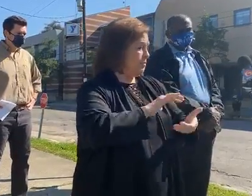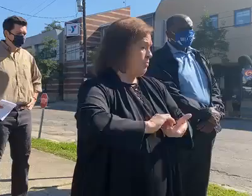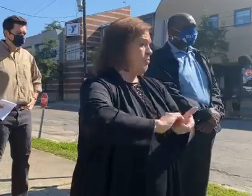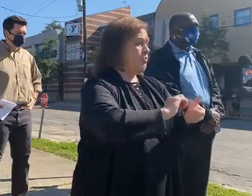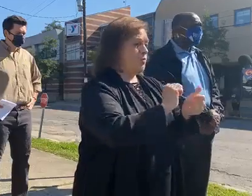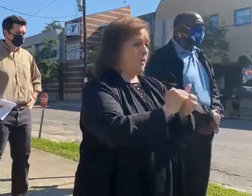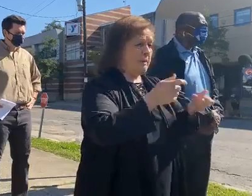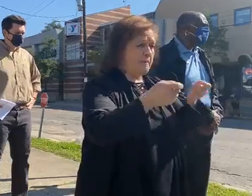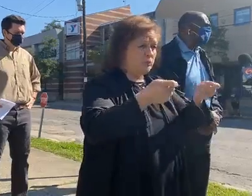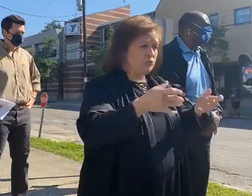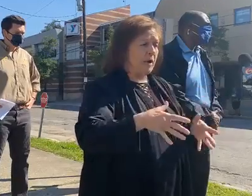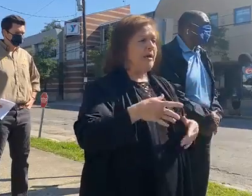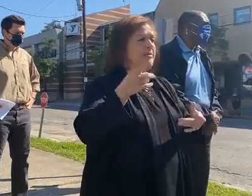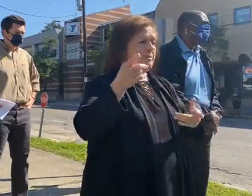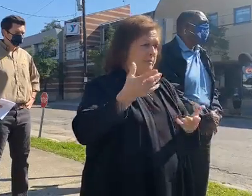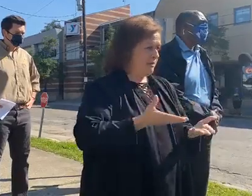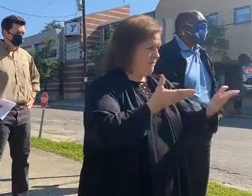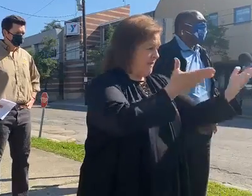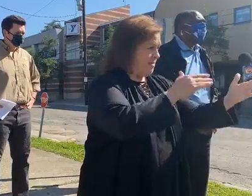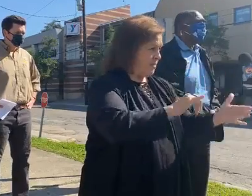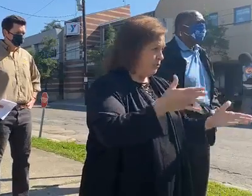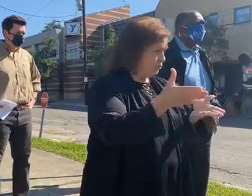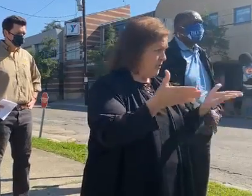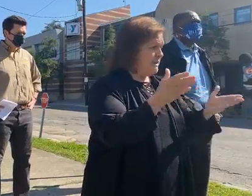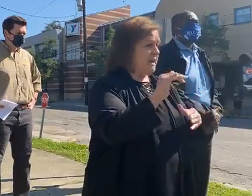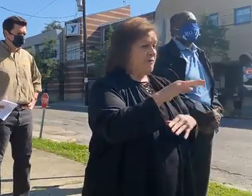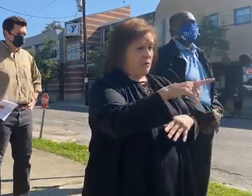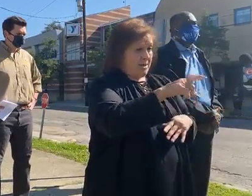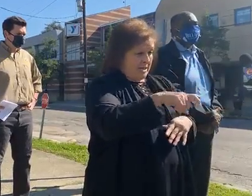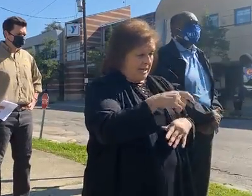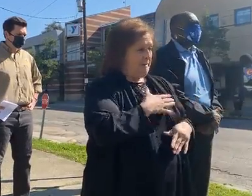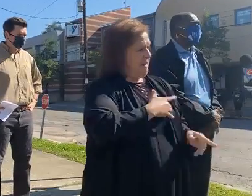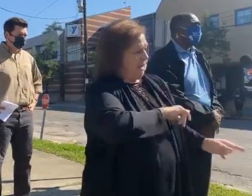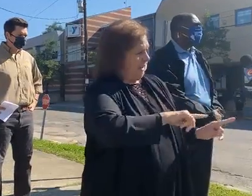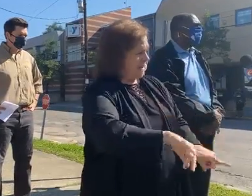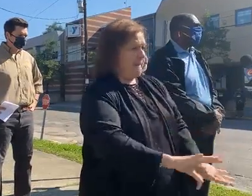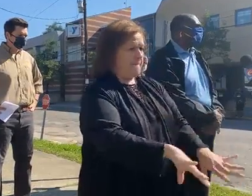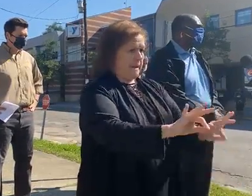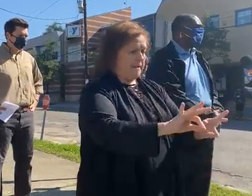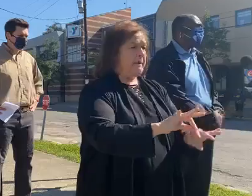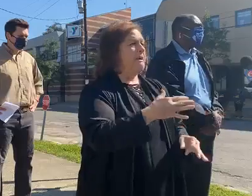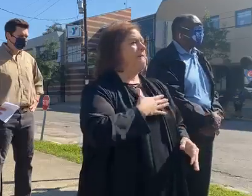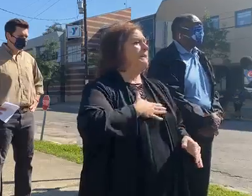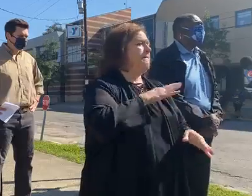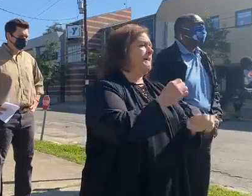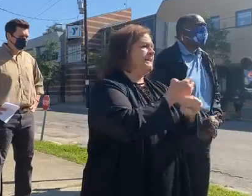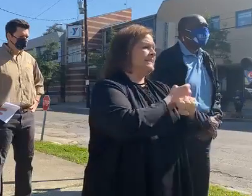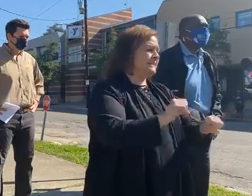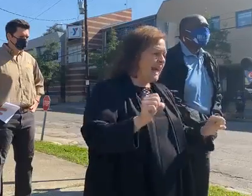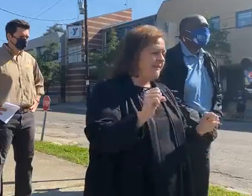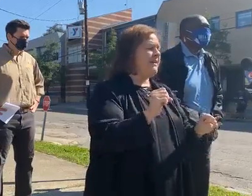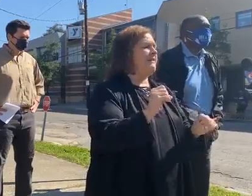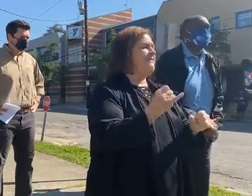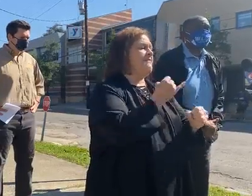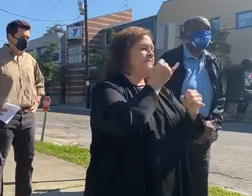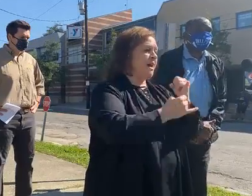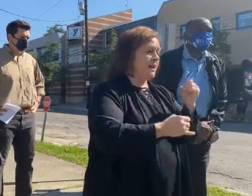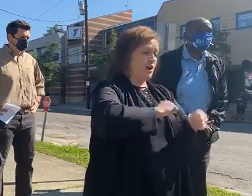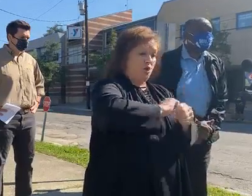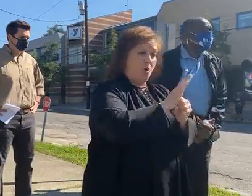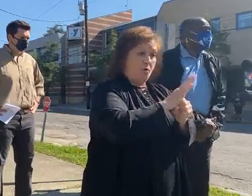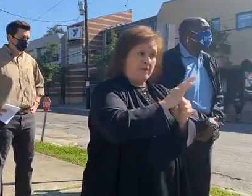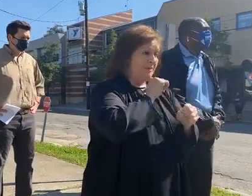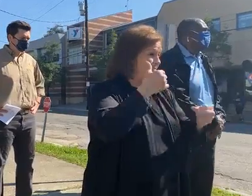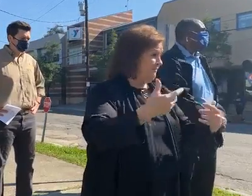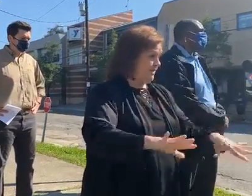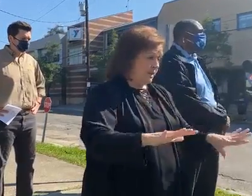administration. They have provided this service, and if you need it, please come and get it. Everybody be safe. And finally, COVID is not